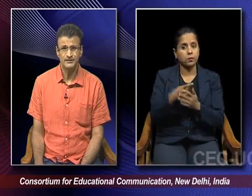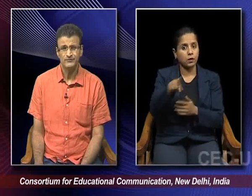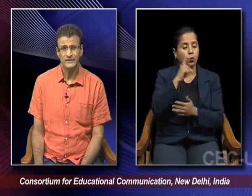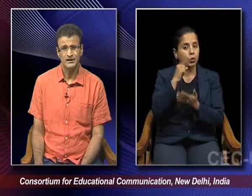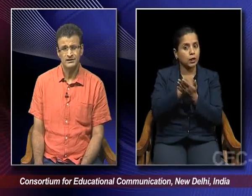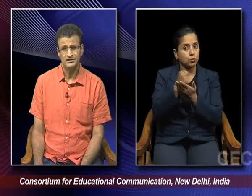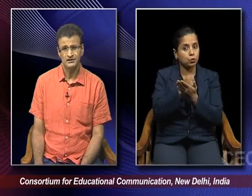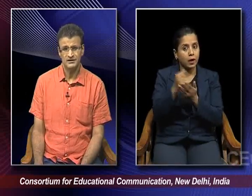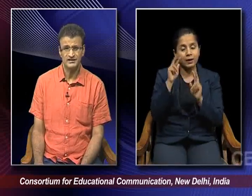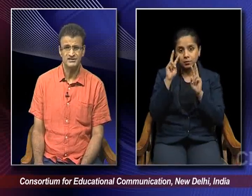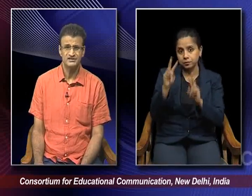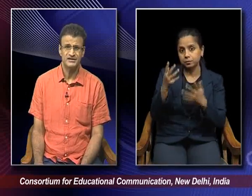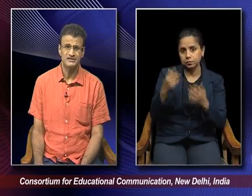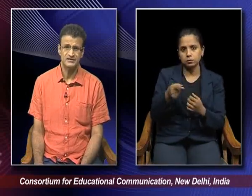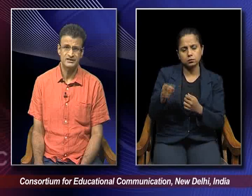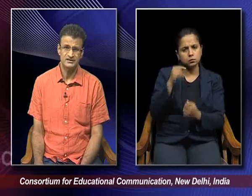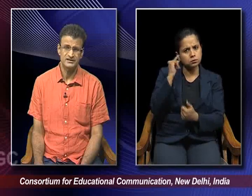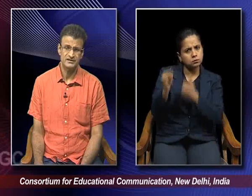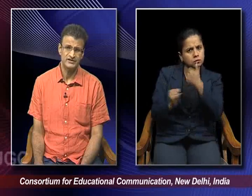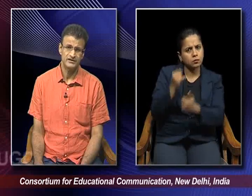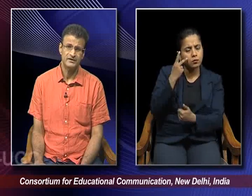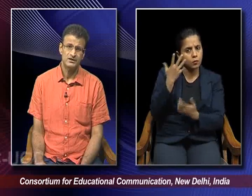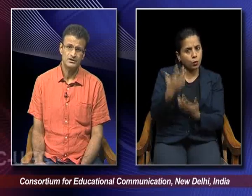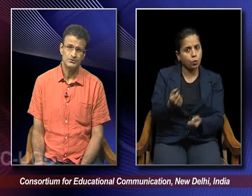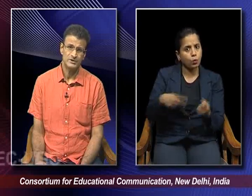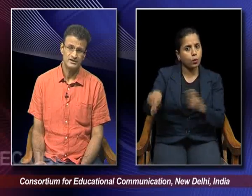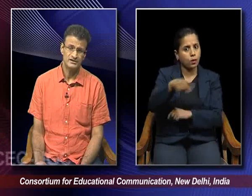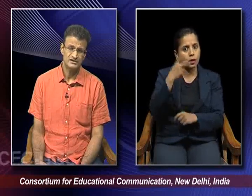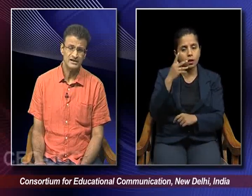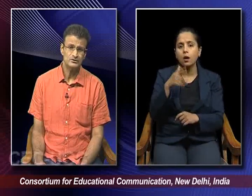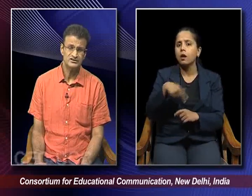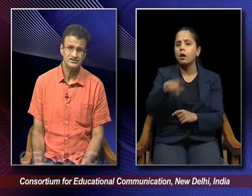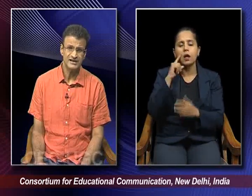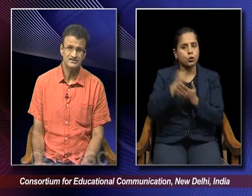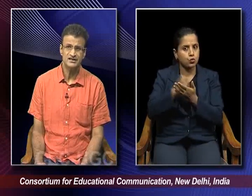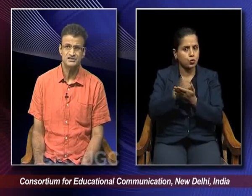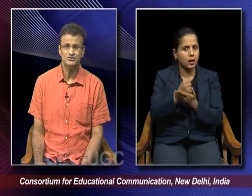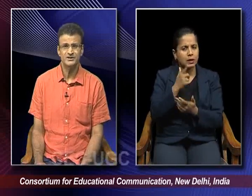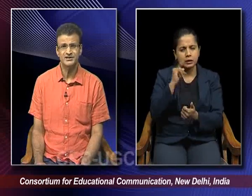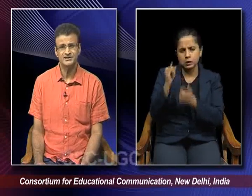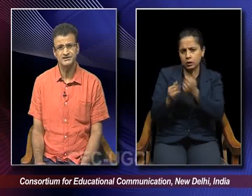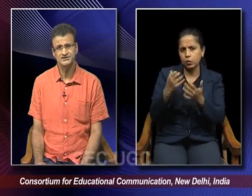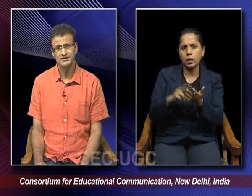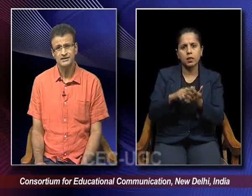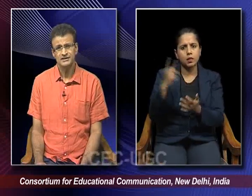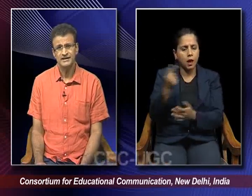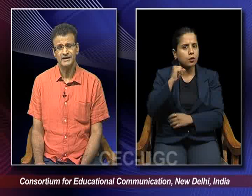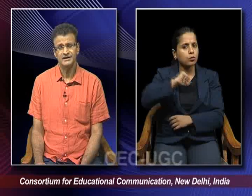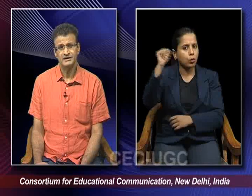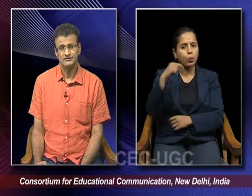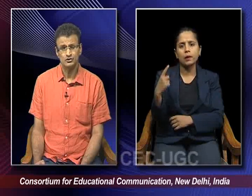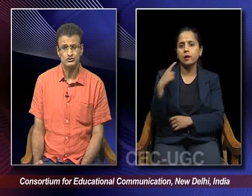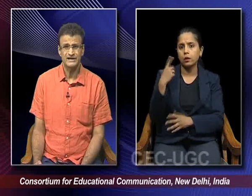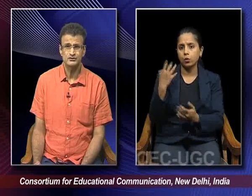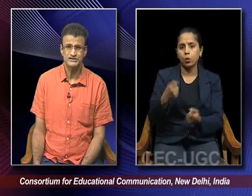see the critics, that they in a way were trying to criticize the national movement leaders, then